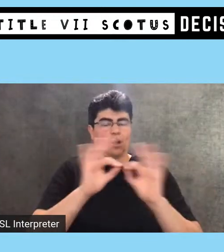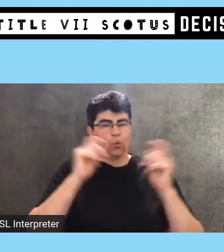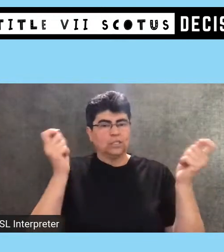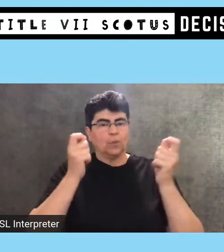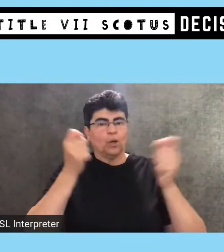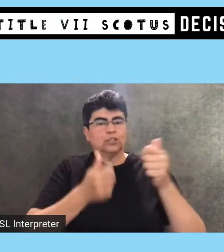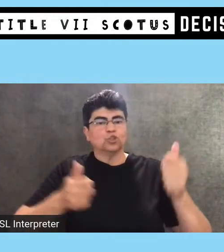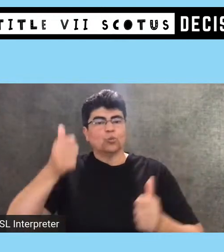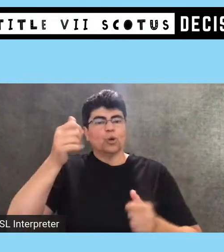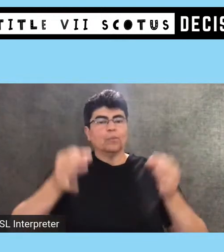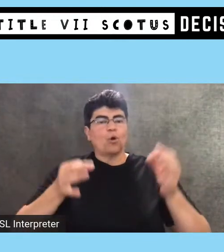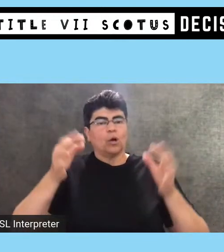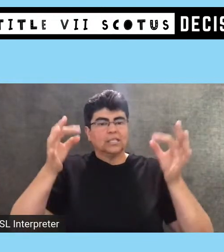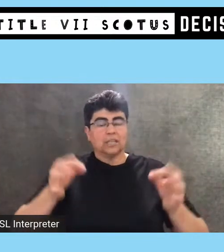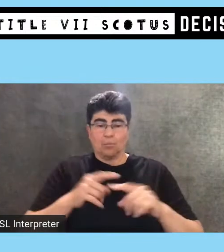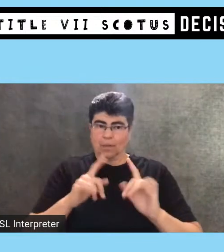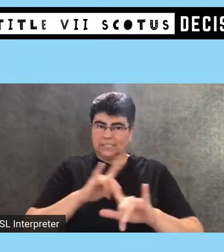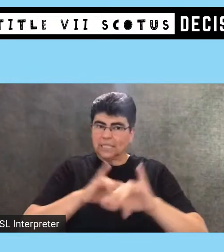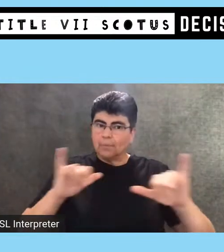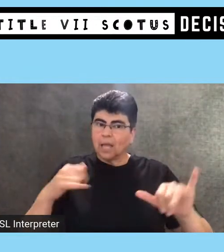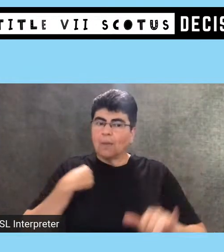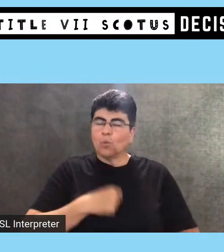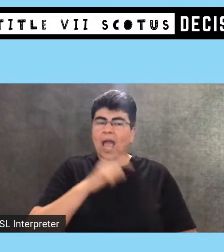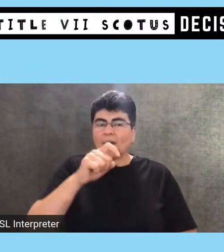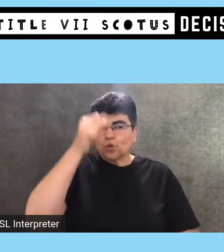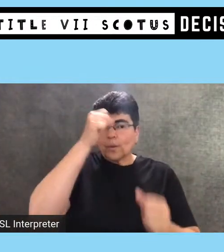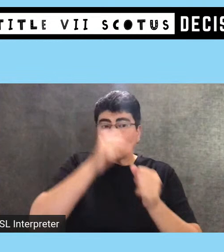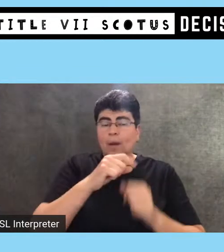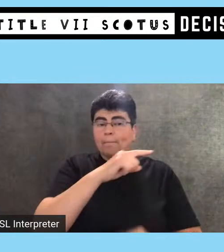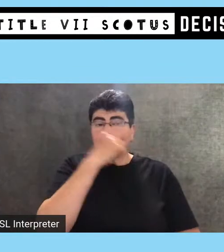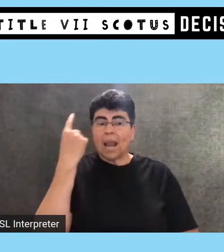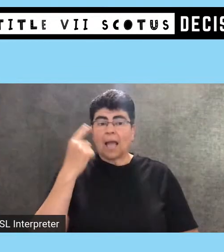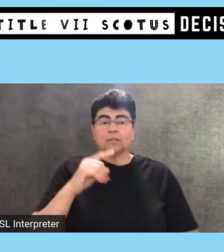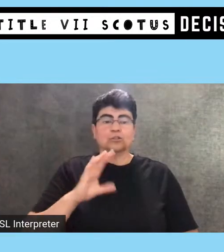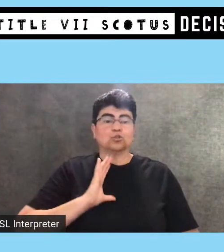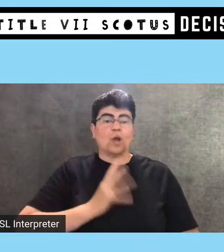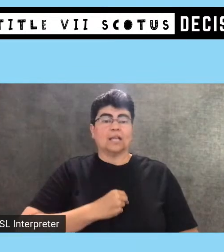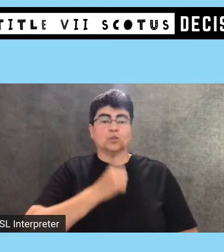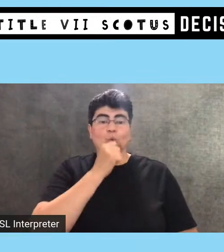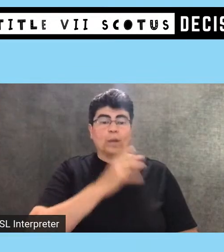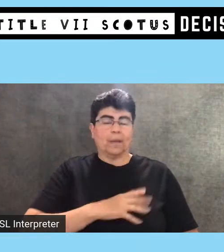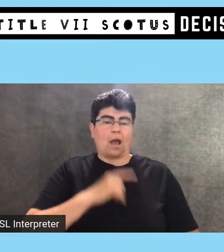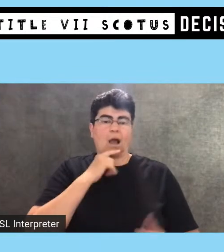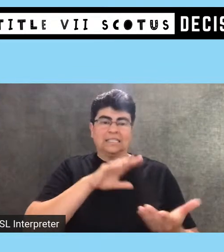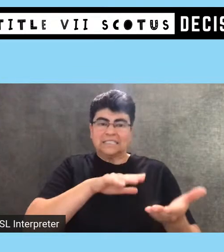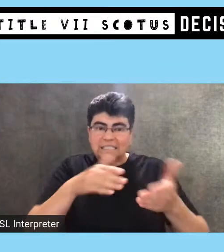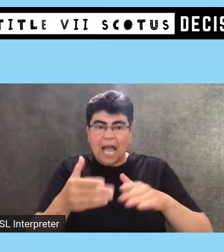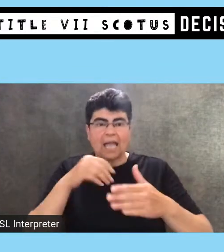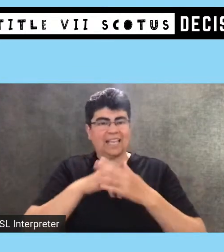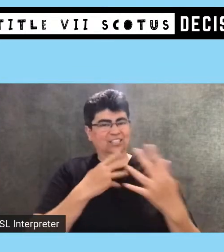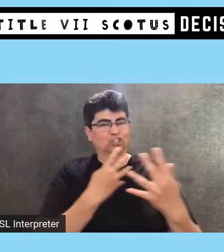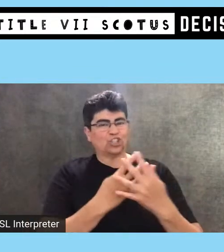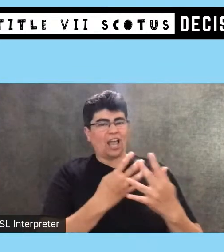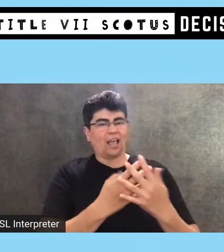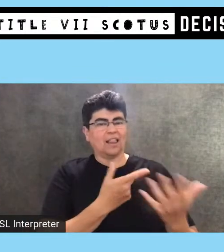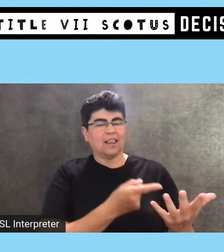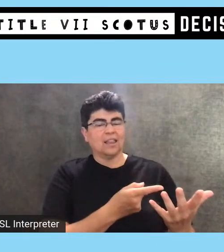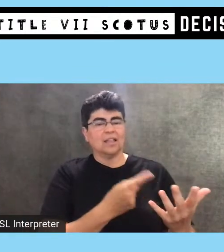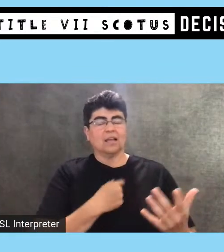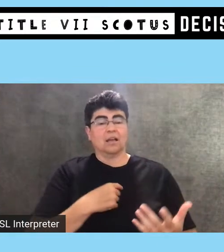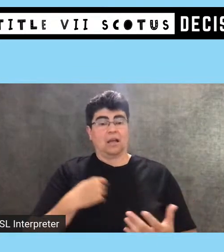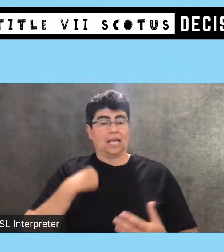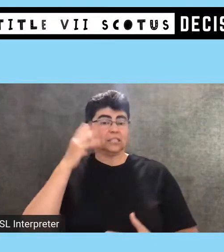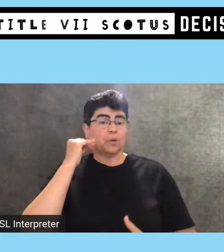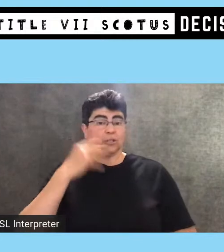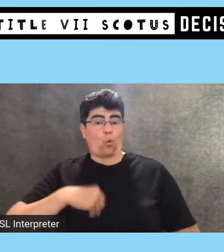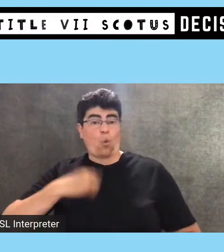Court decision, but at the same time, we still have to remember that Black trans women are dying in jail cells. The experience of a white gay man